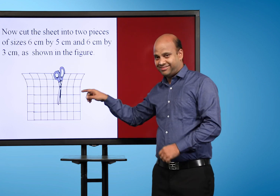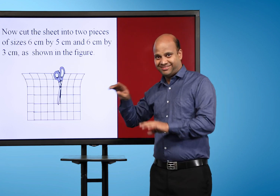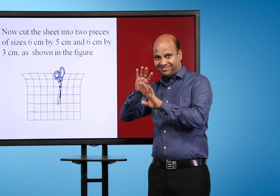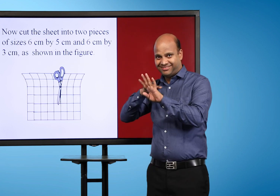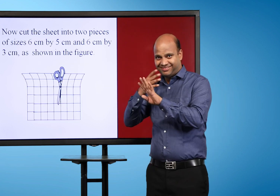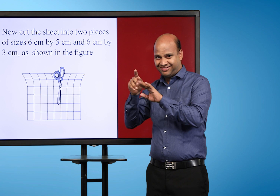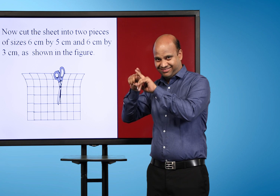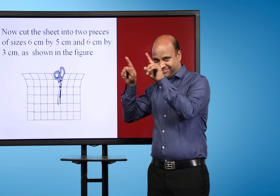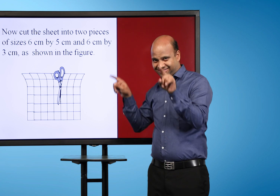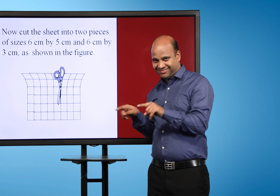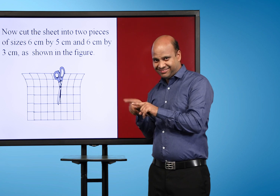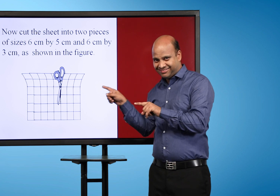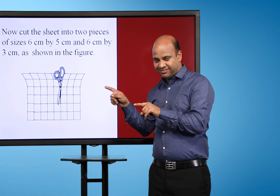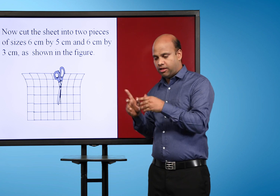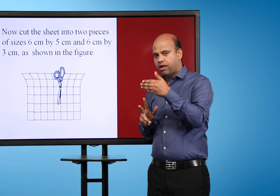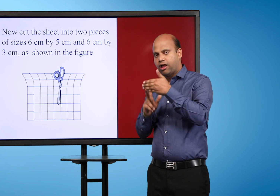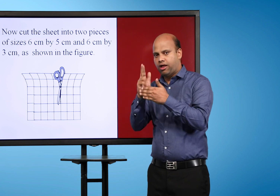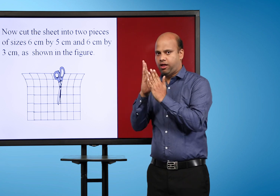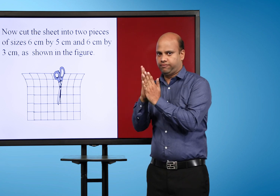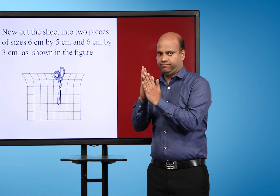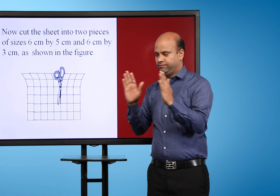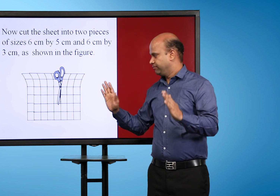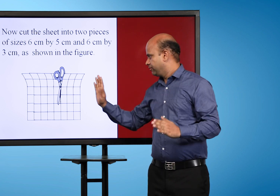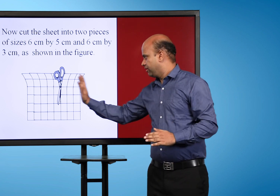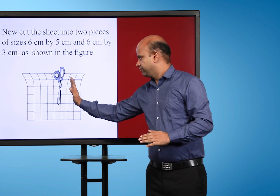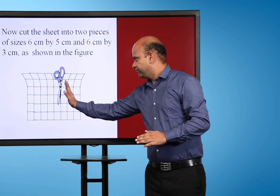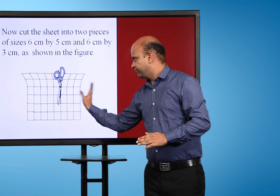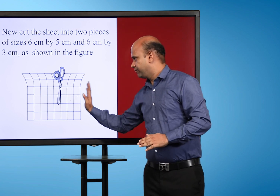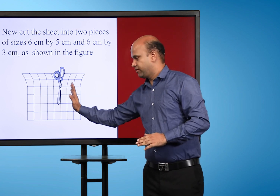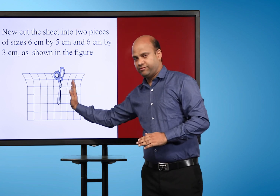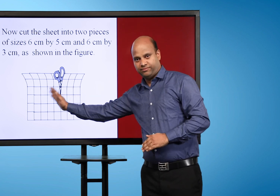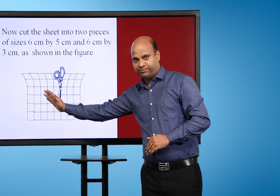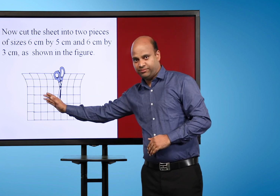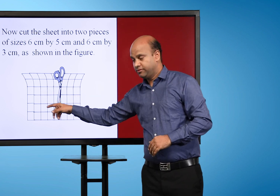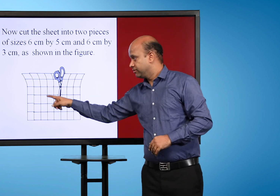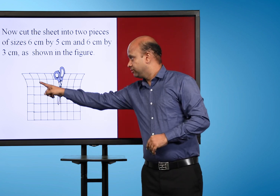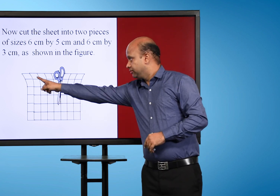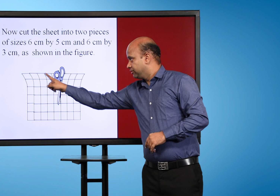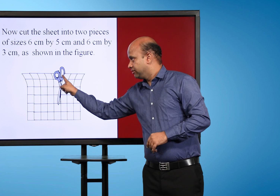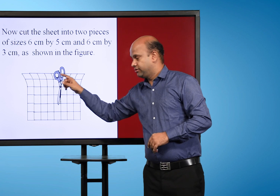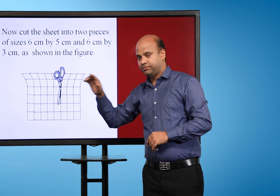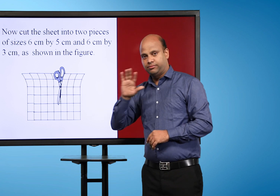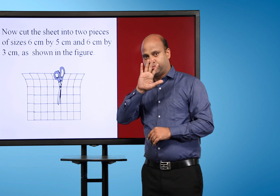Now, cut the sheet into two pieces of sizes 6 cm by 5 cm